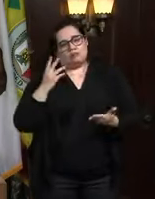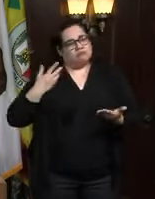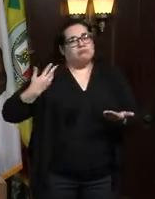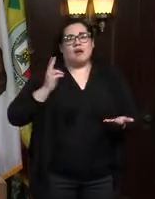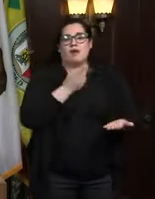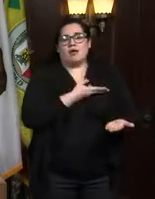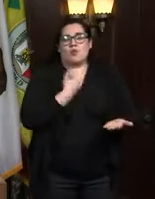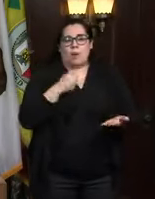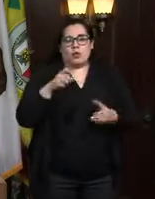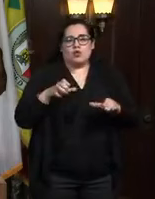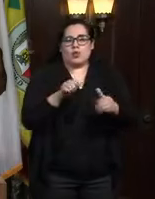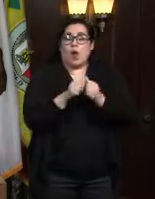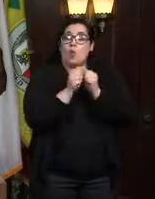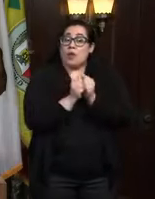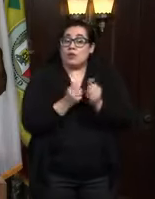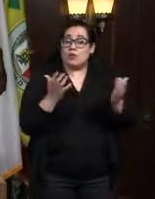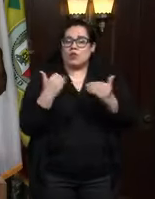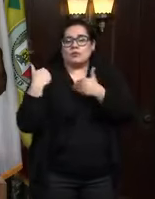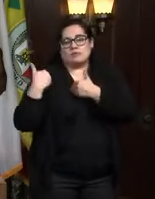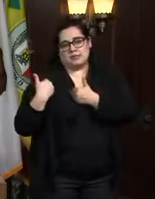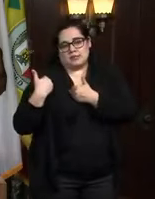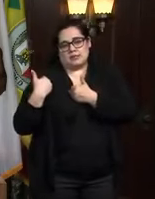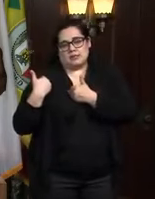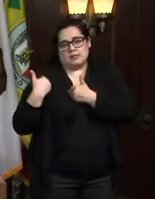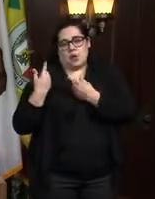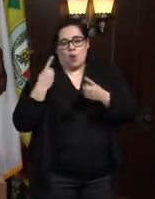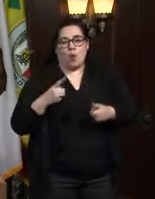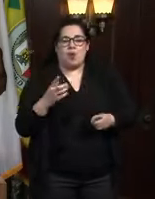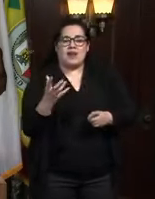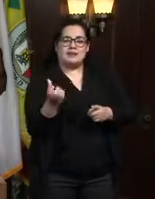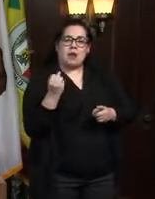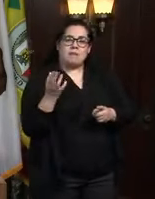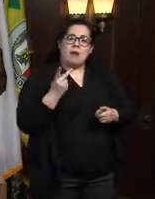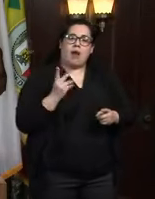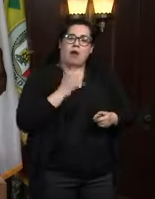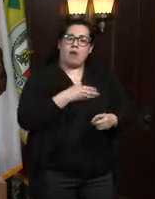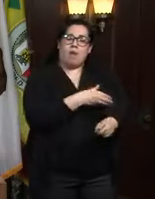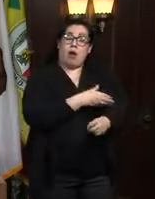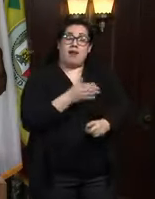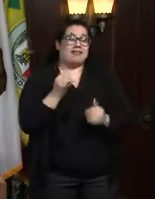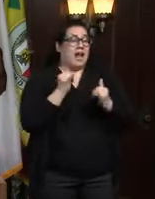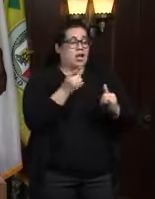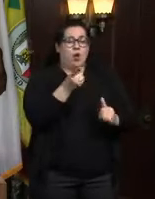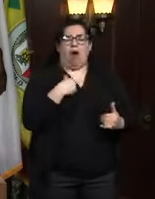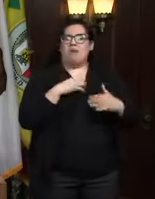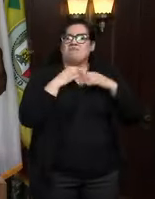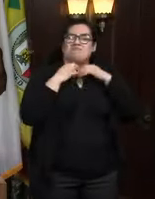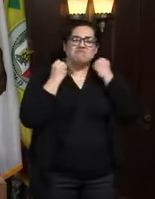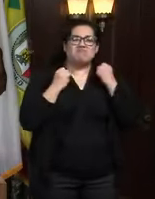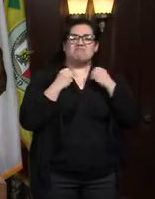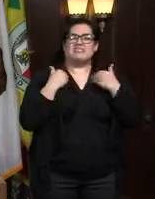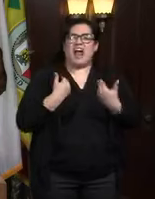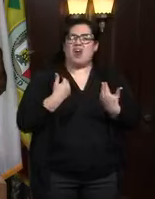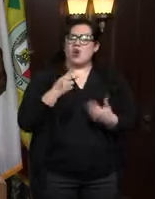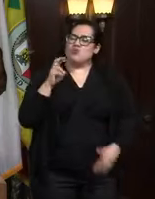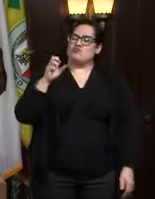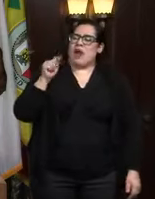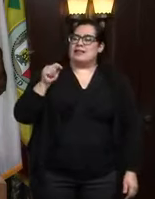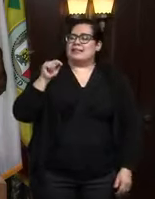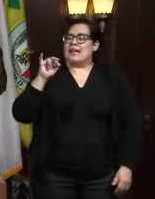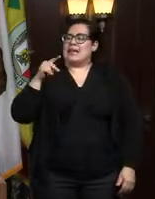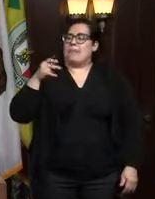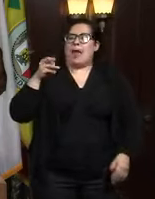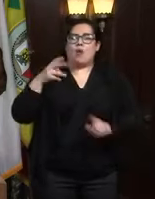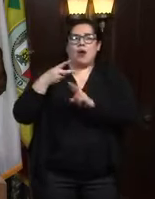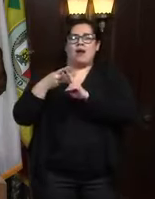we have to do that with responsibility when we take back our power. Because like you, I'm tired of hashtag rest in power. I